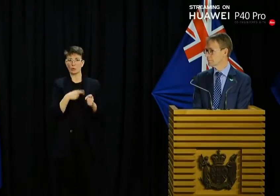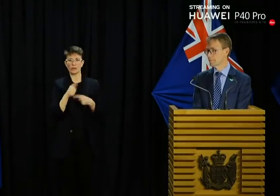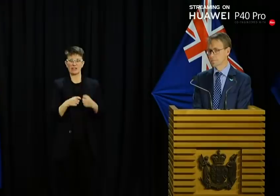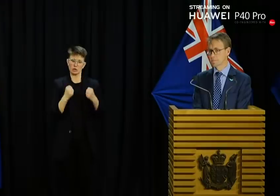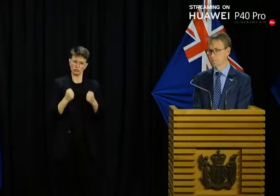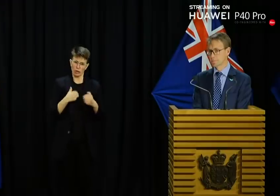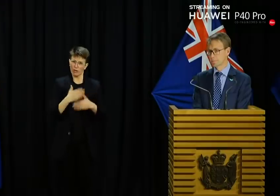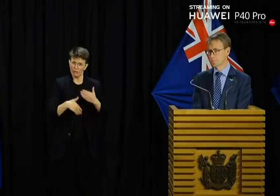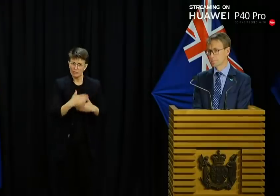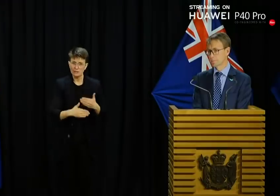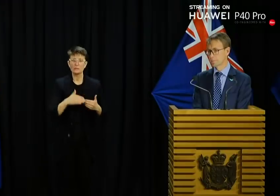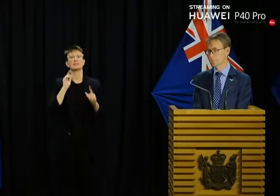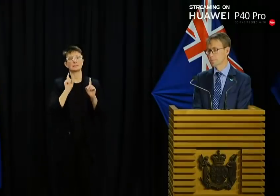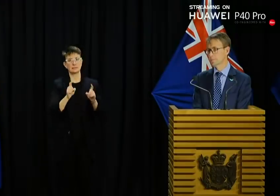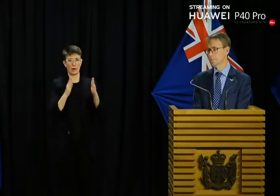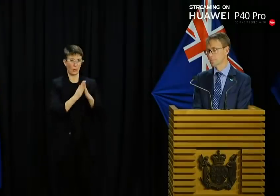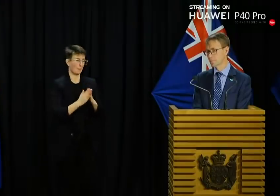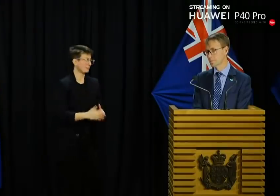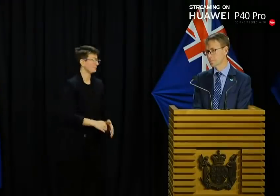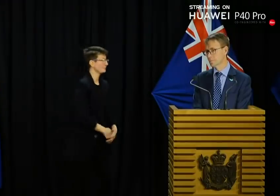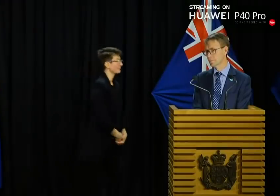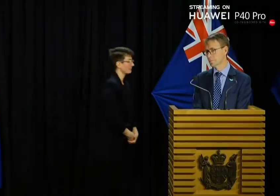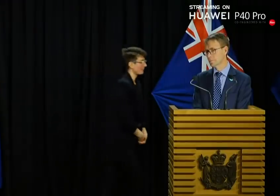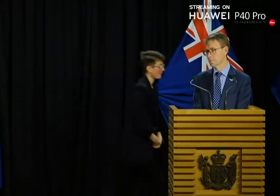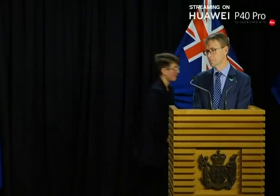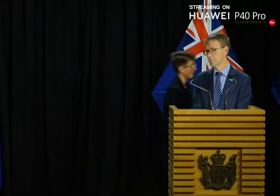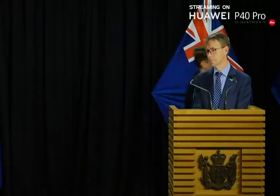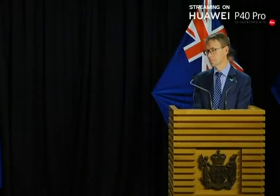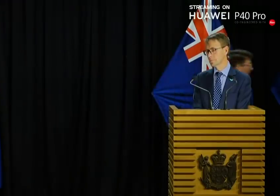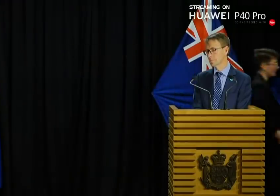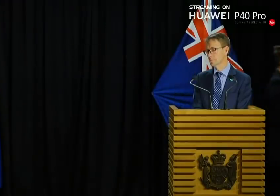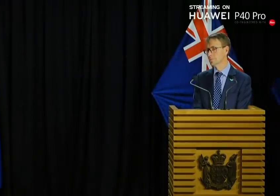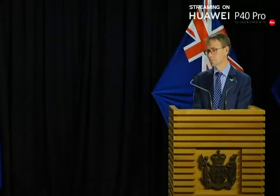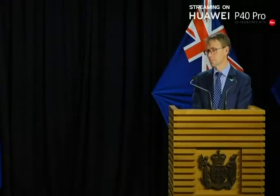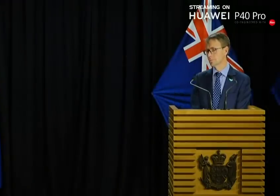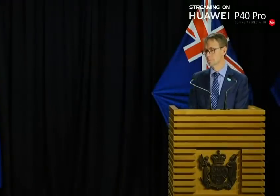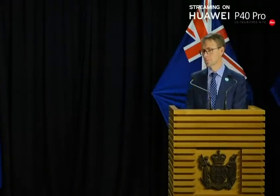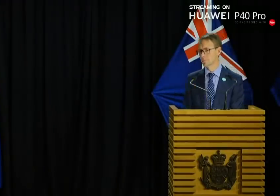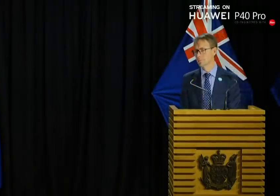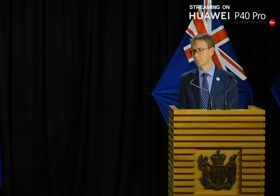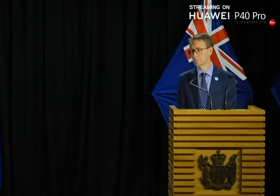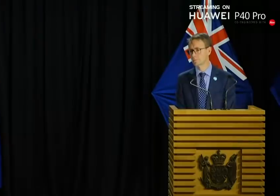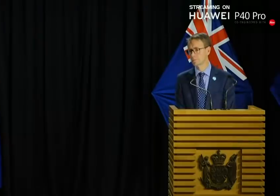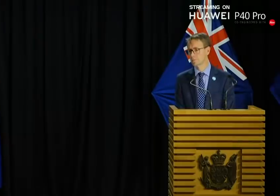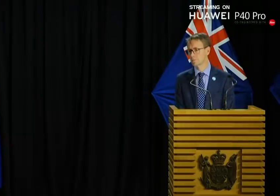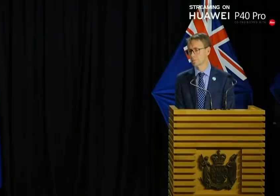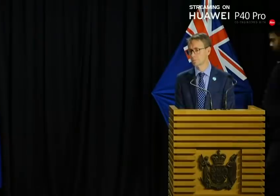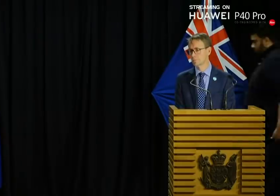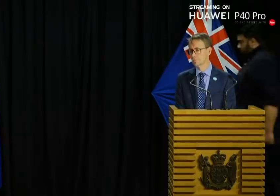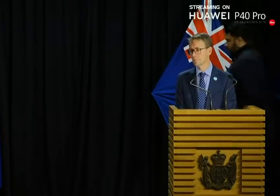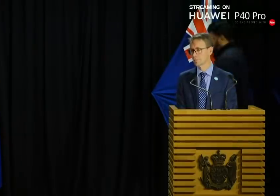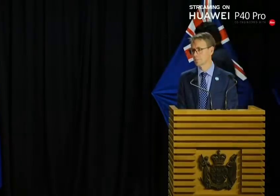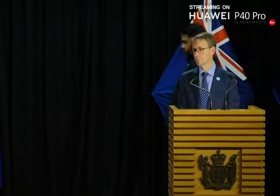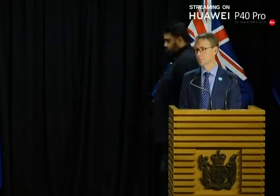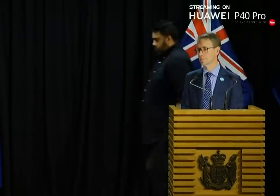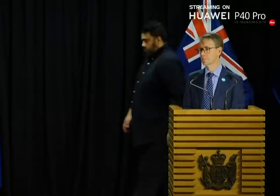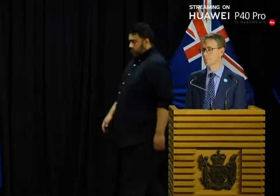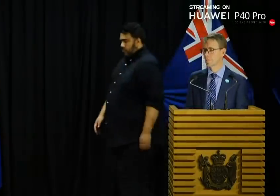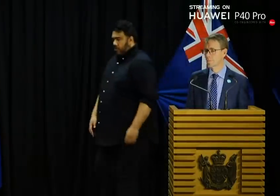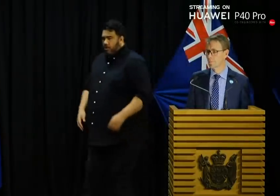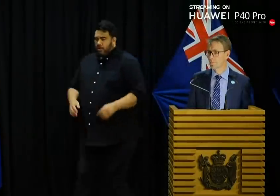at home. Can you expand at all on how long the family were in Rotorua for and their movements? And I don't know if you talked about both workplaces or